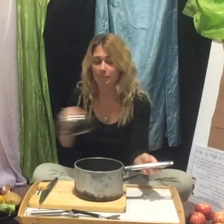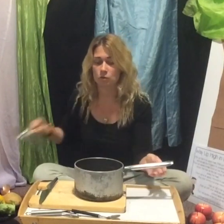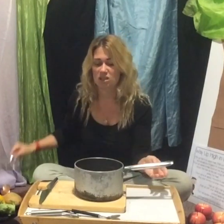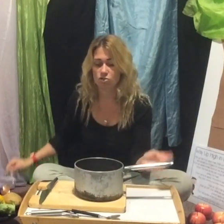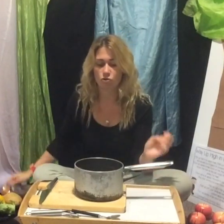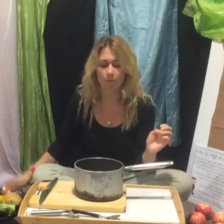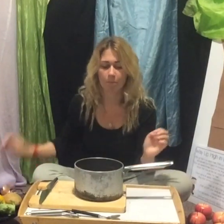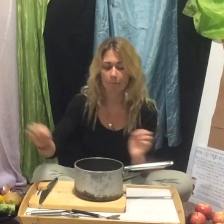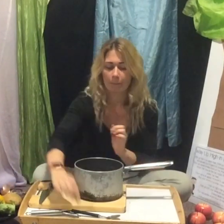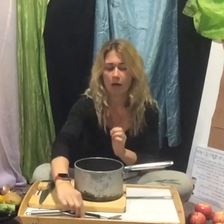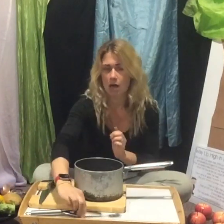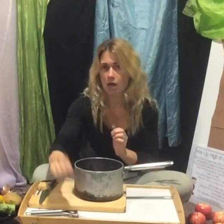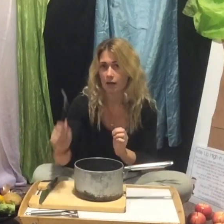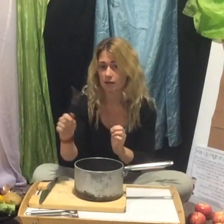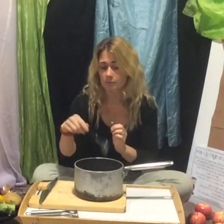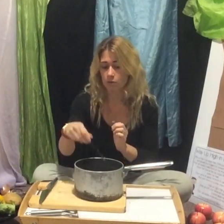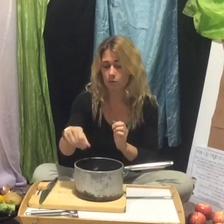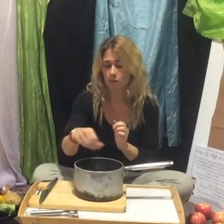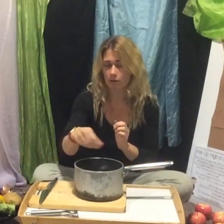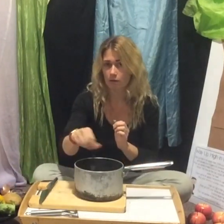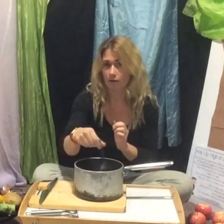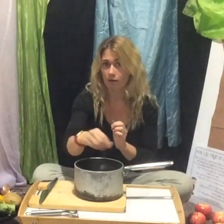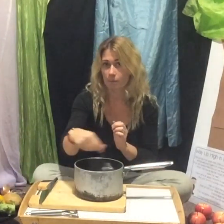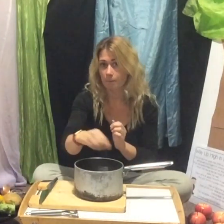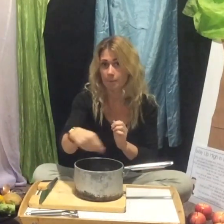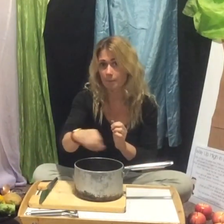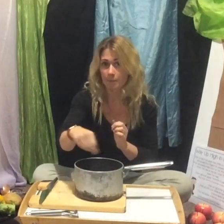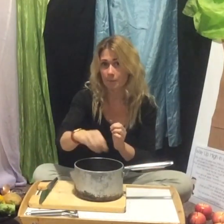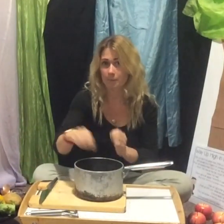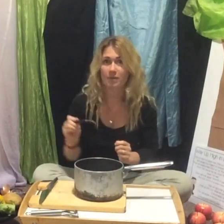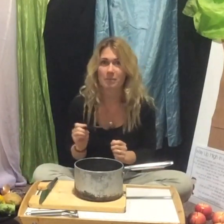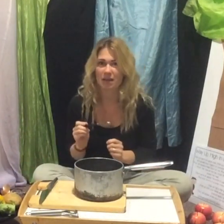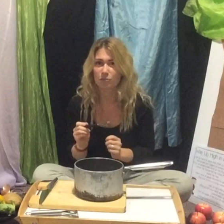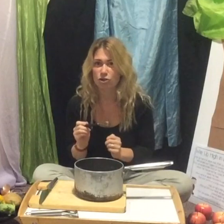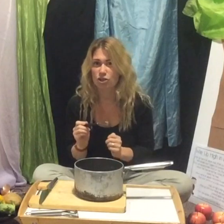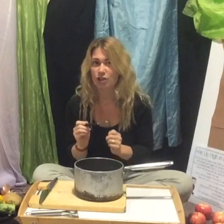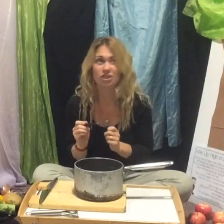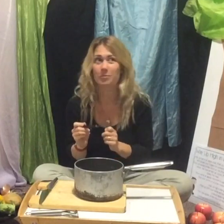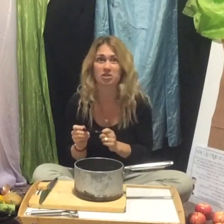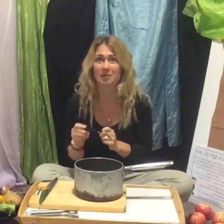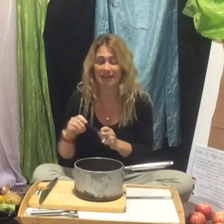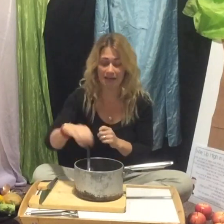use it as a drum. Get a spoon. Make as much noise as you possibly can.